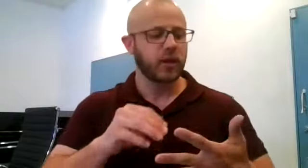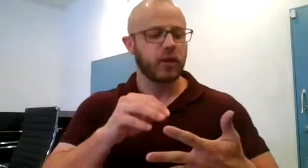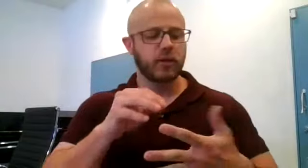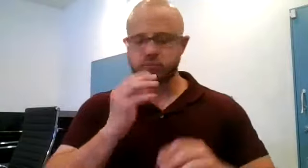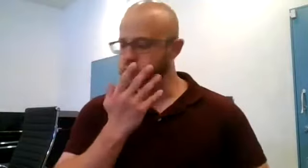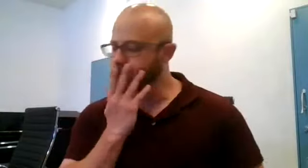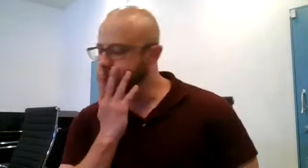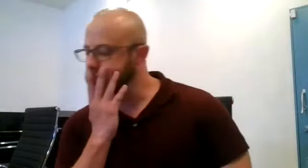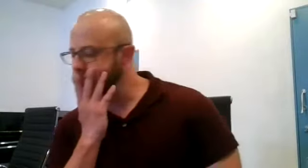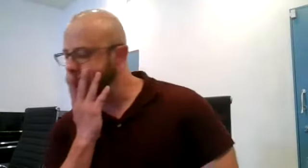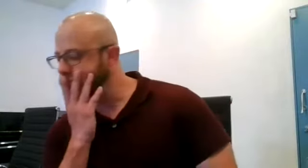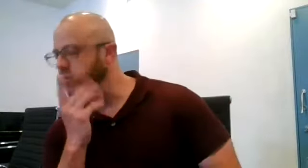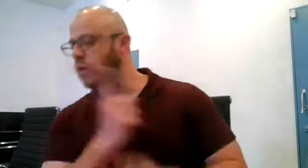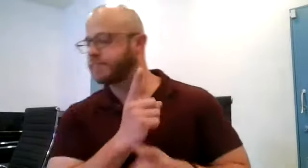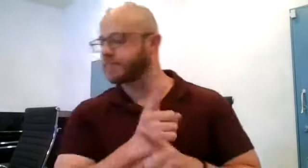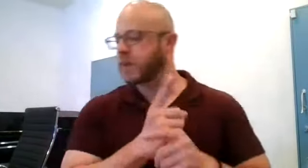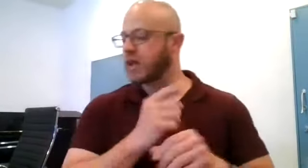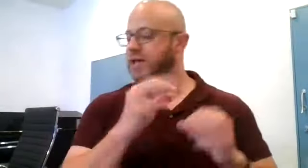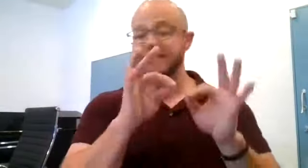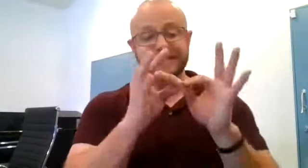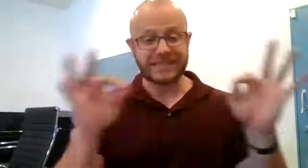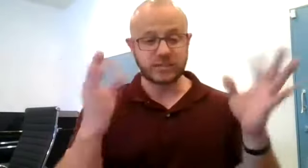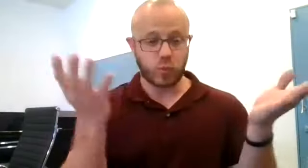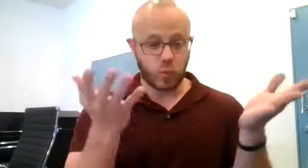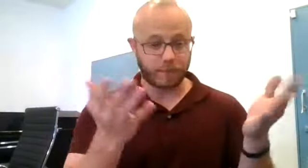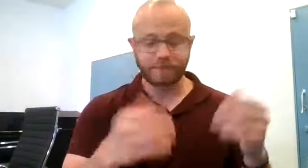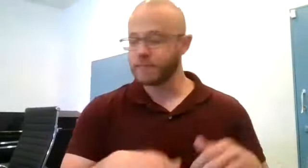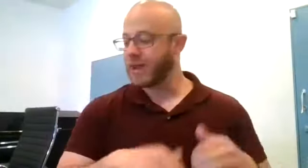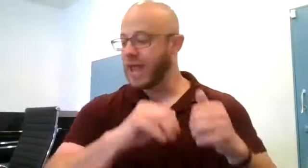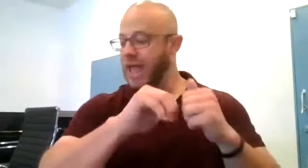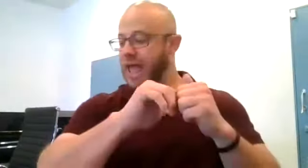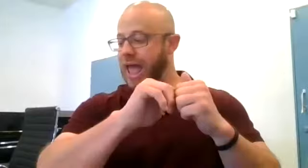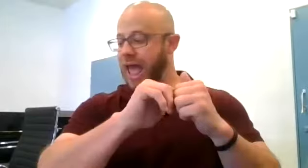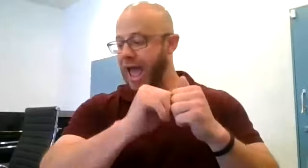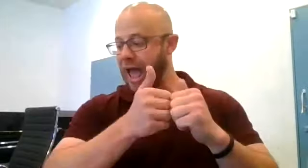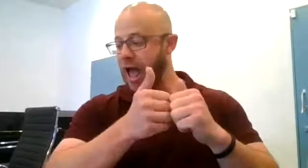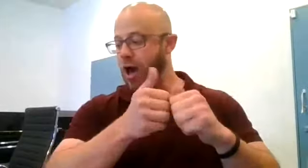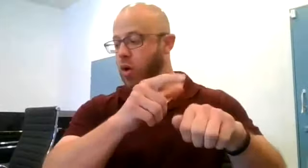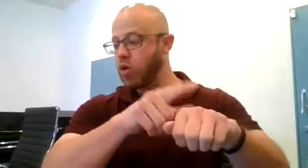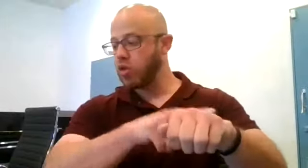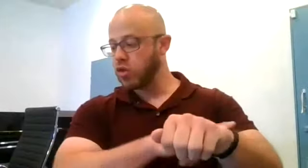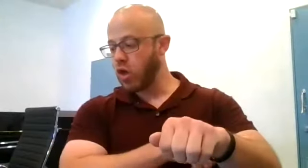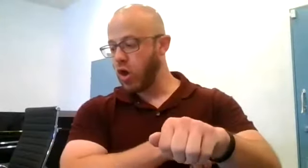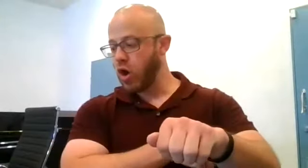Okay. What was I doing? Okay. So we're going to do a sentence in English.